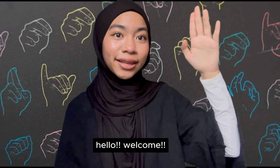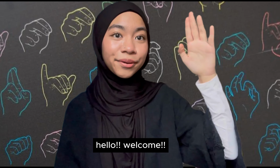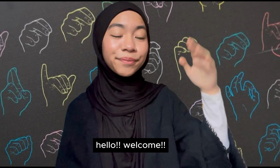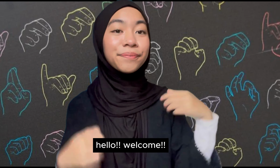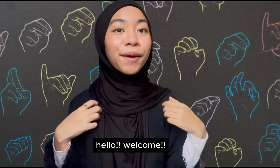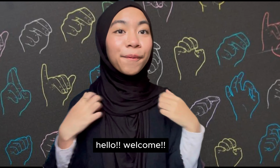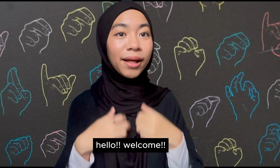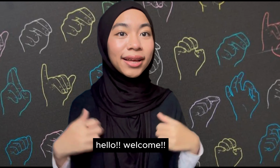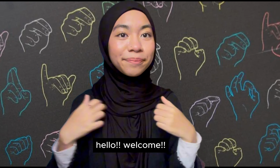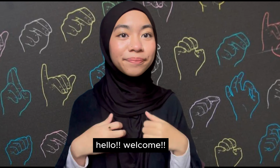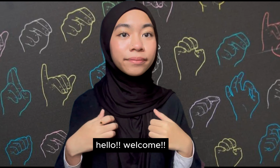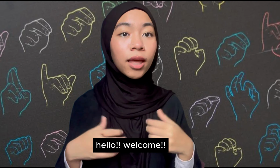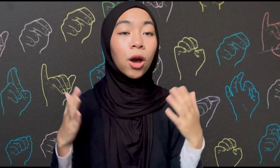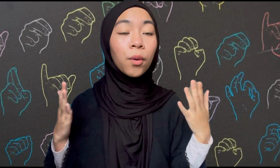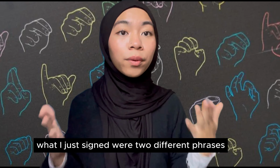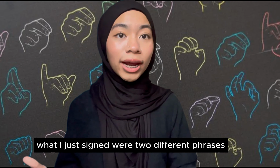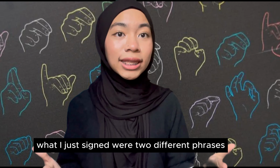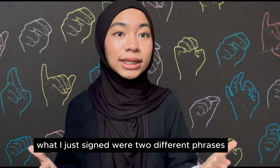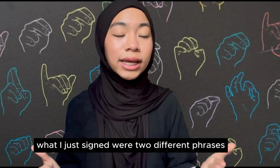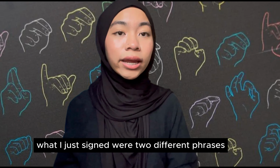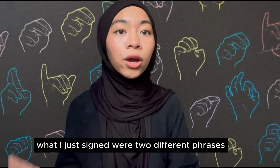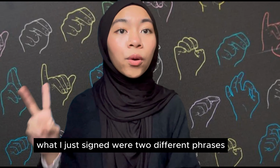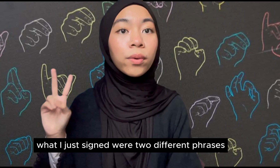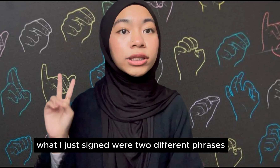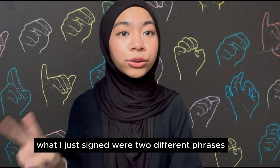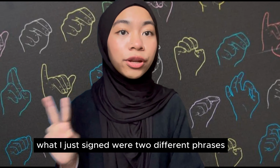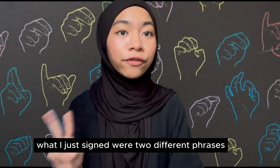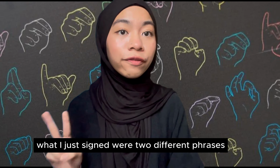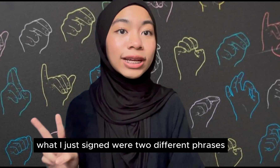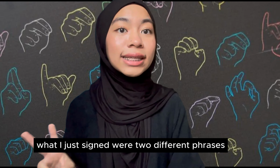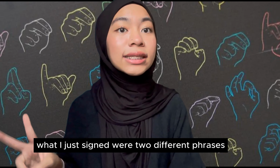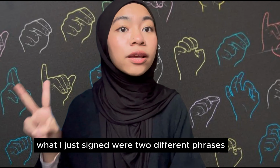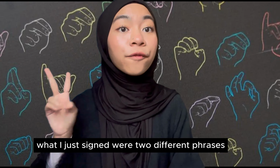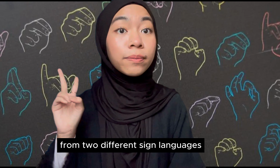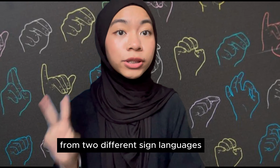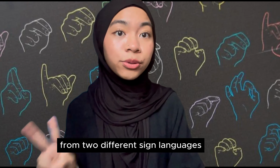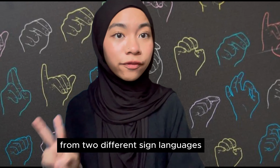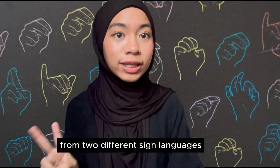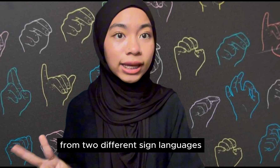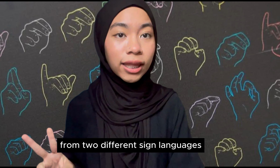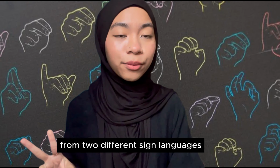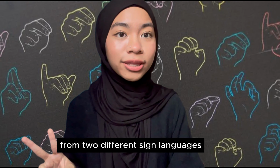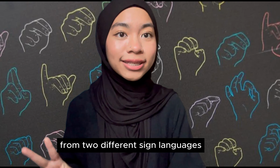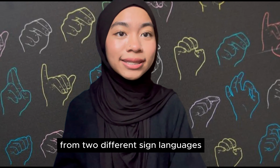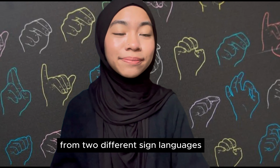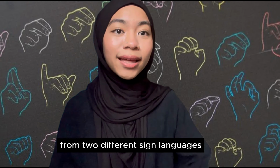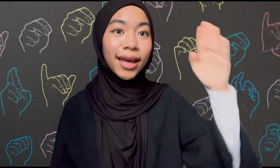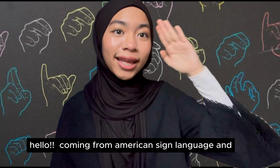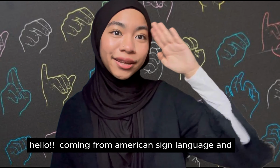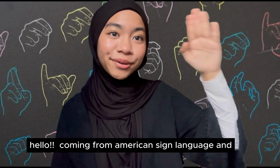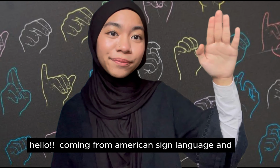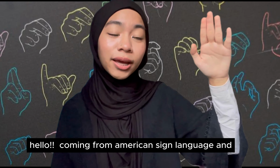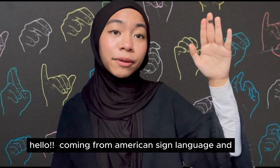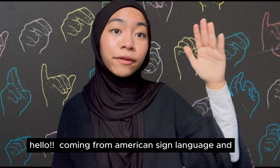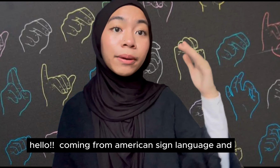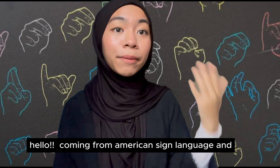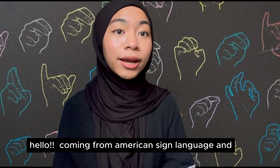Hello, welcome. What I just signed were two different phrases from two different sign languages. Hello, coming from American